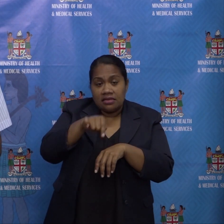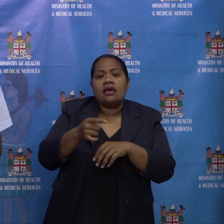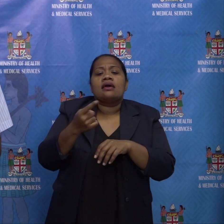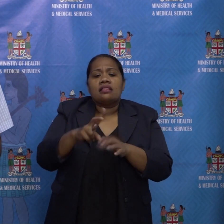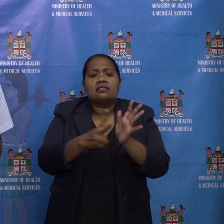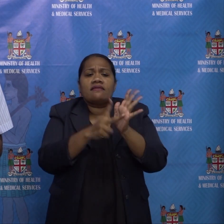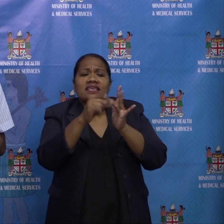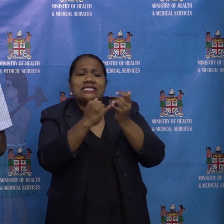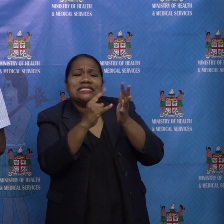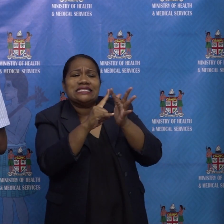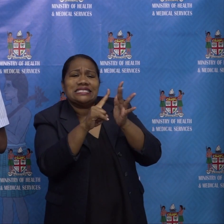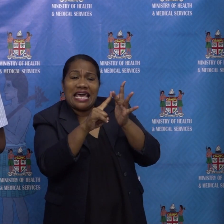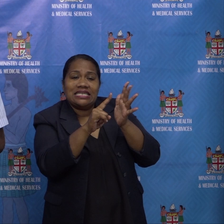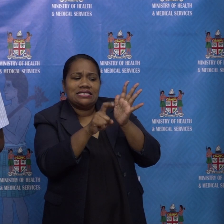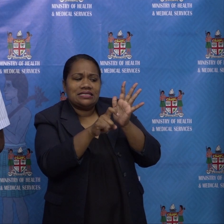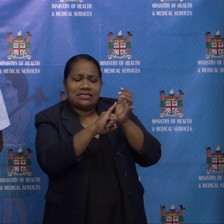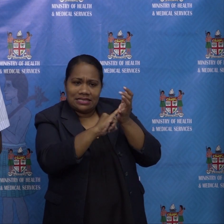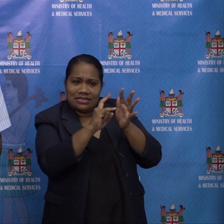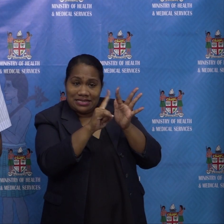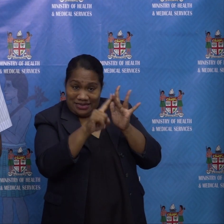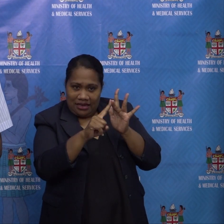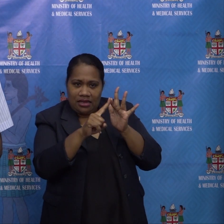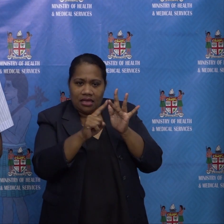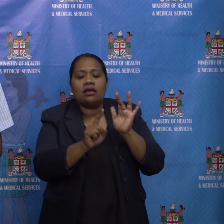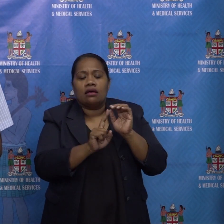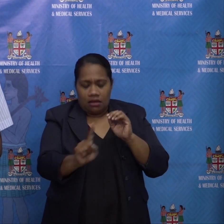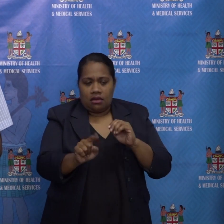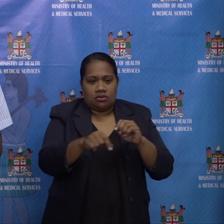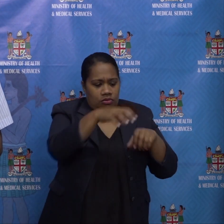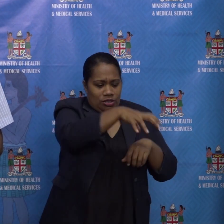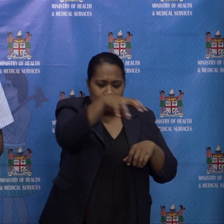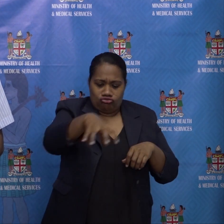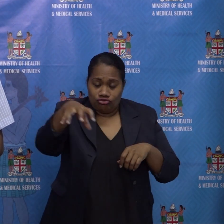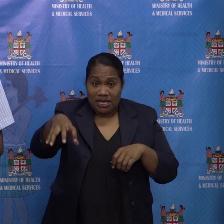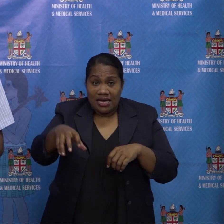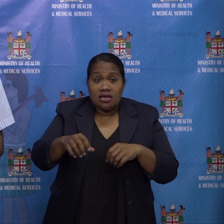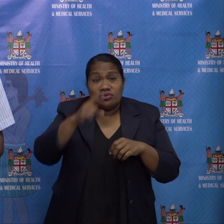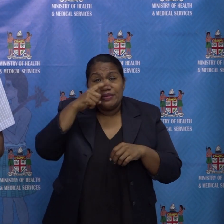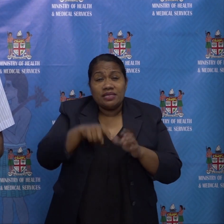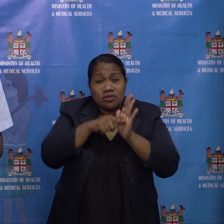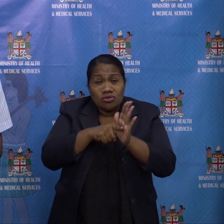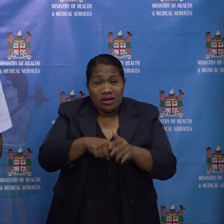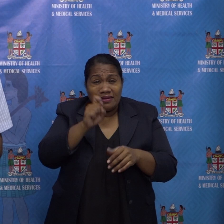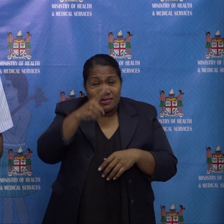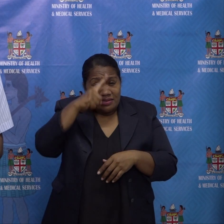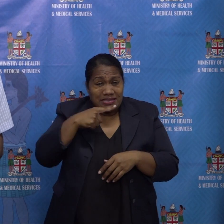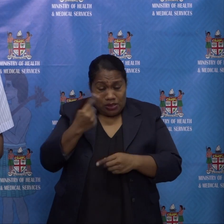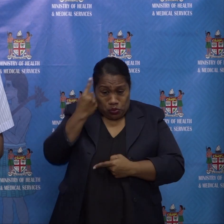So for the people of Lautoka, if you are sick tonight and need to see a medical doctor or a